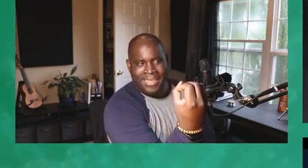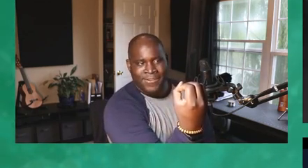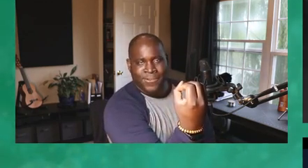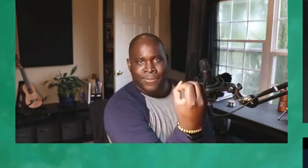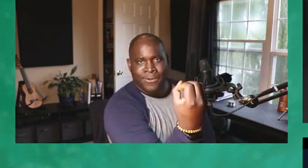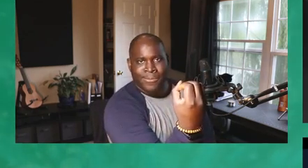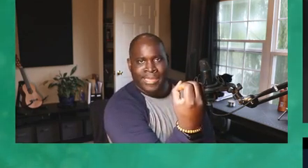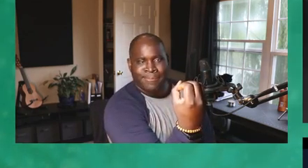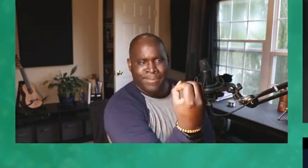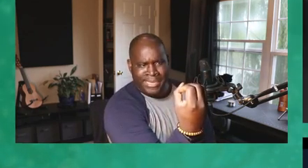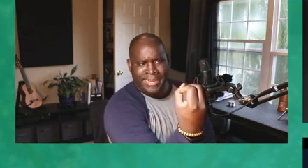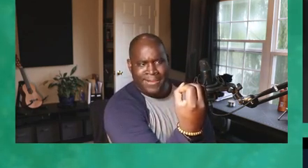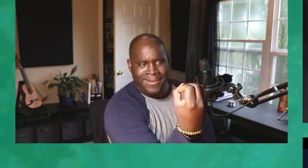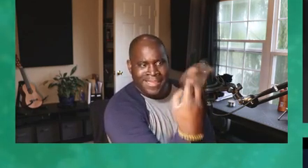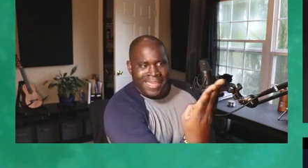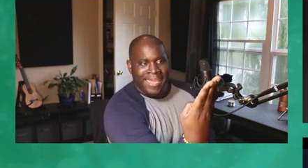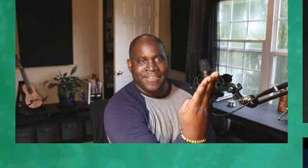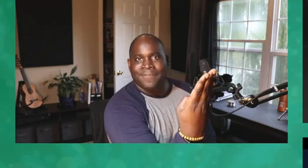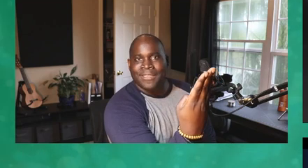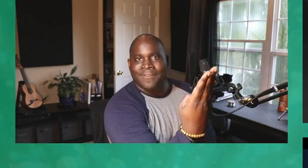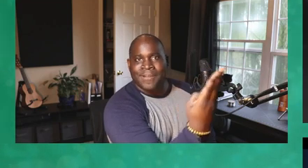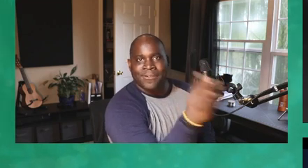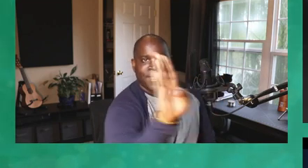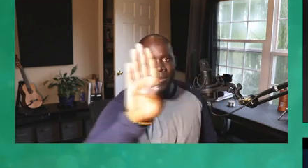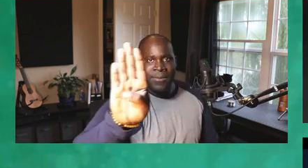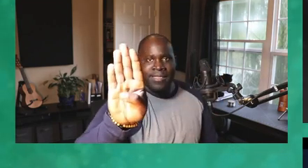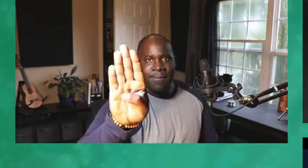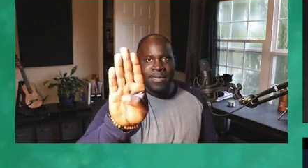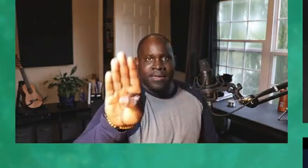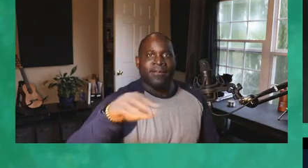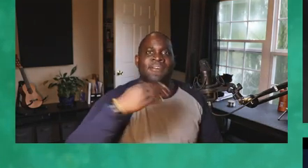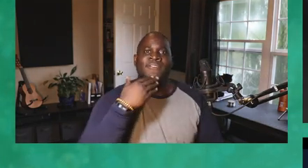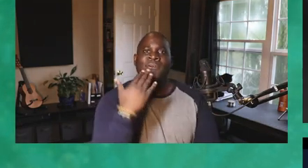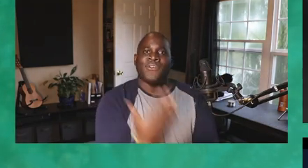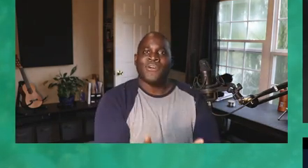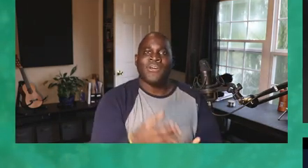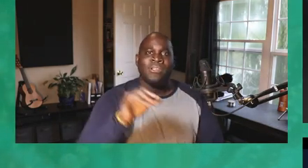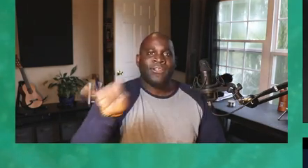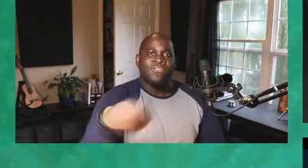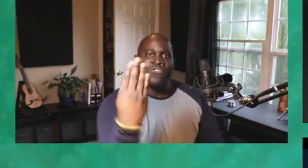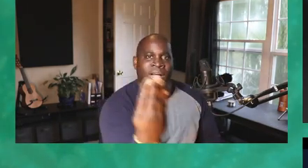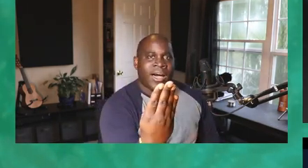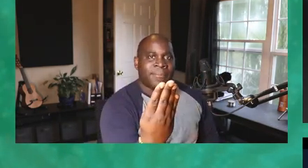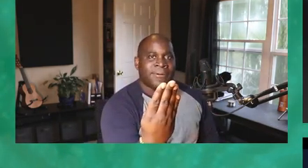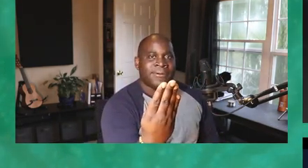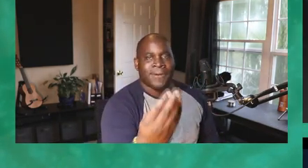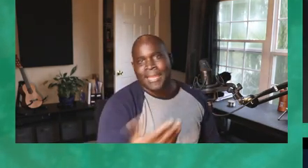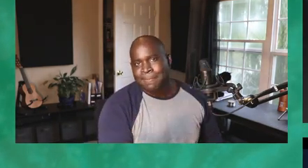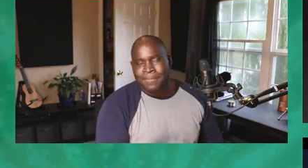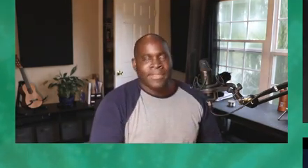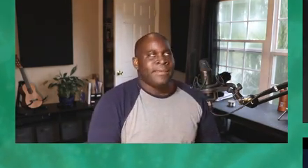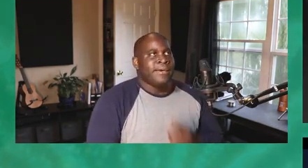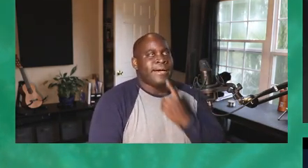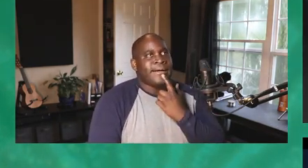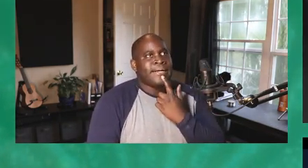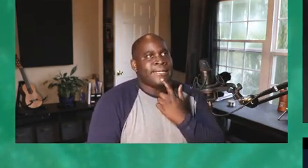kinda, if you just put your pinky down and then you flick your fingers up and you make that B. So good job,